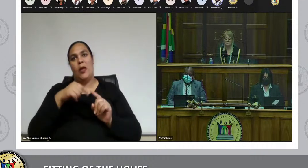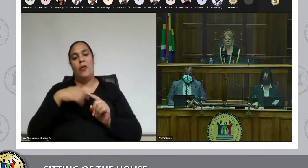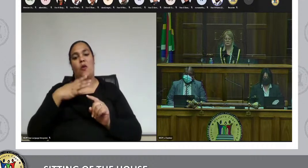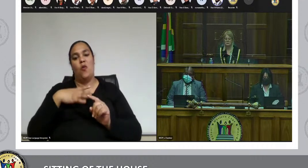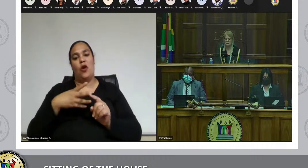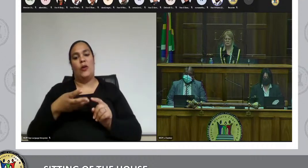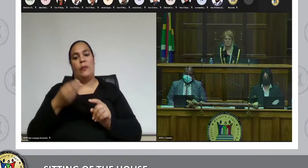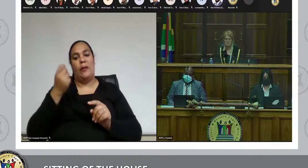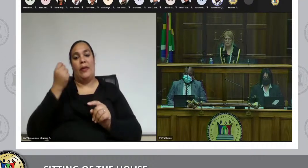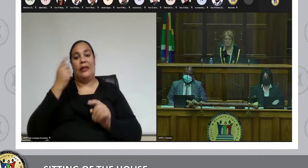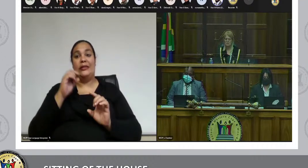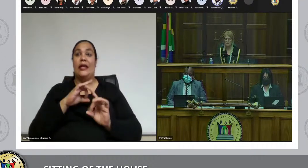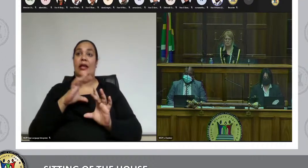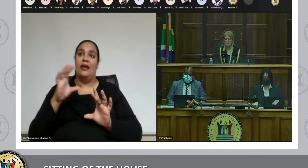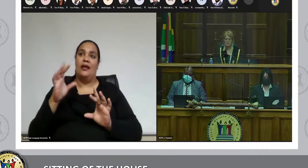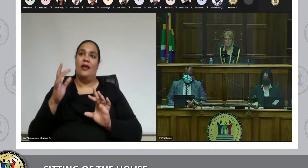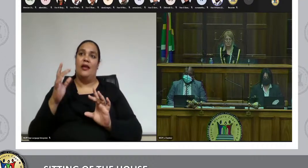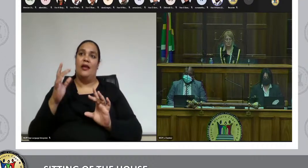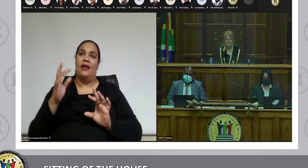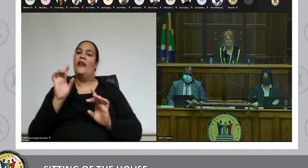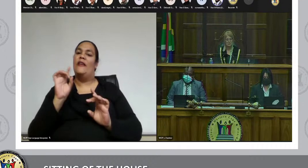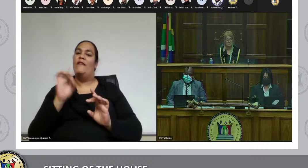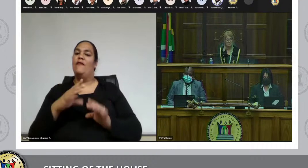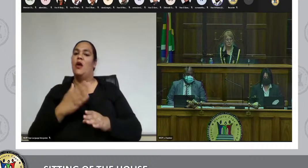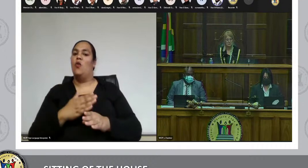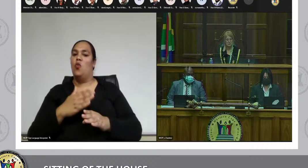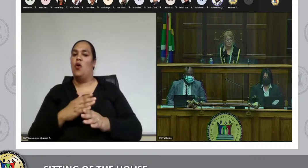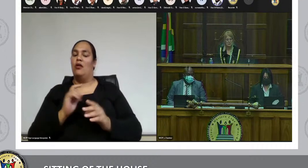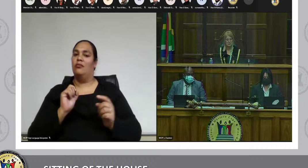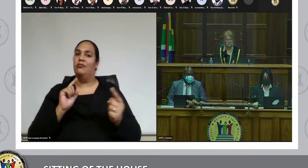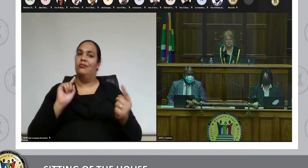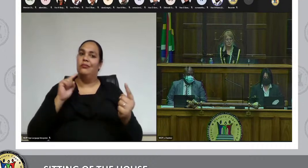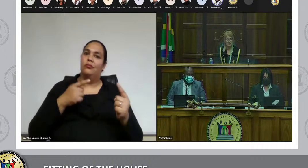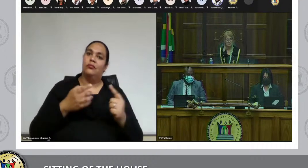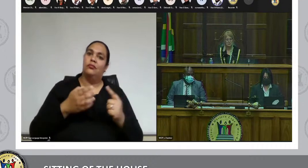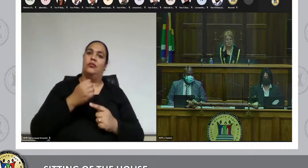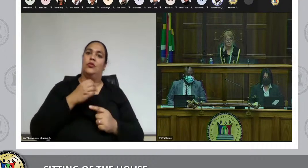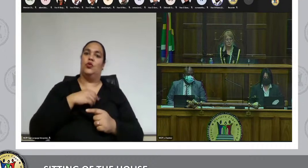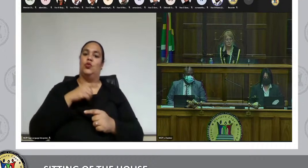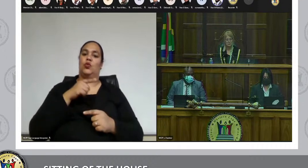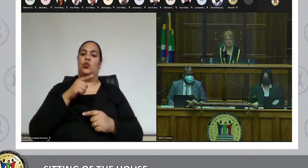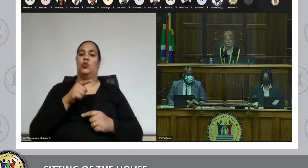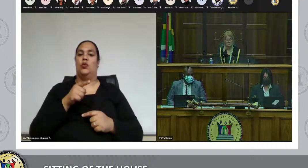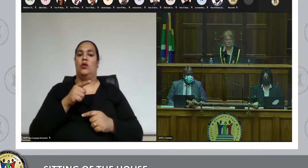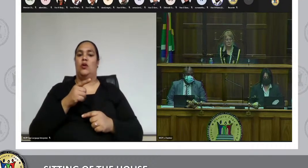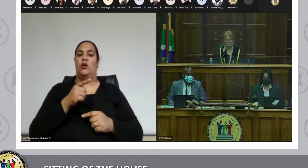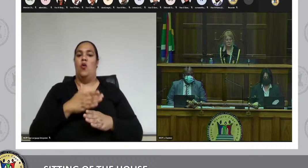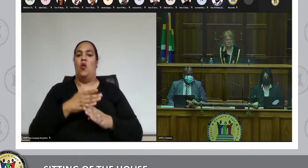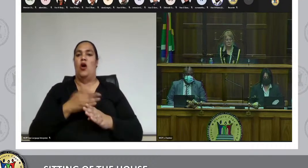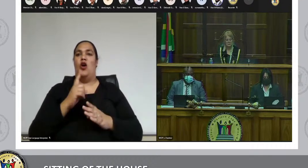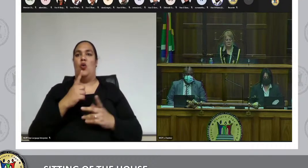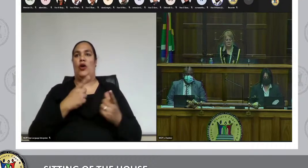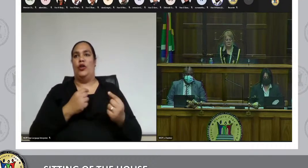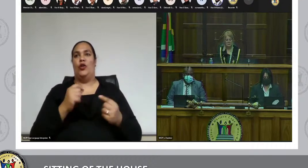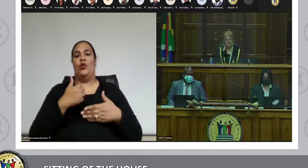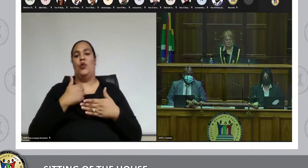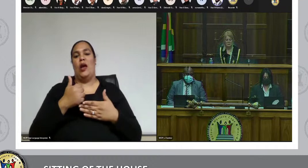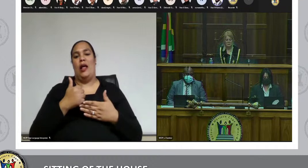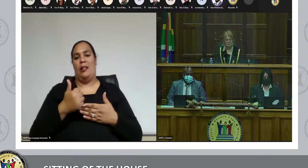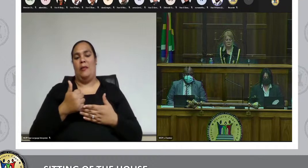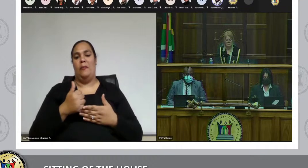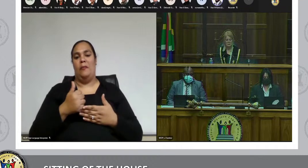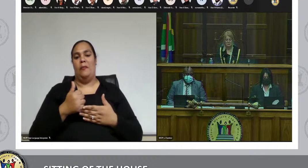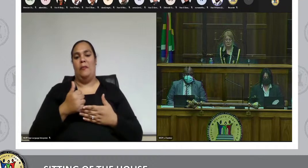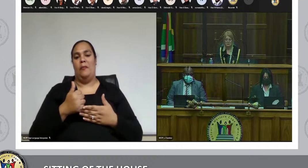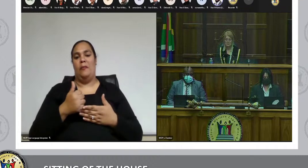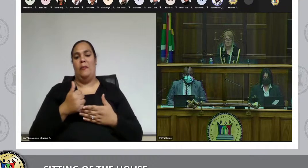an understanding of what work towards this work that is being done to halve the murder rate in the next